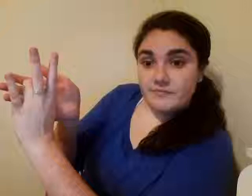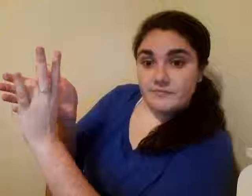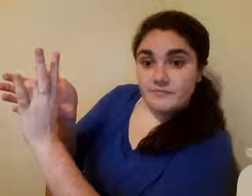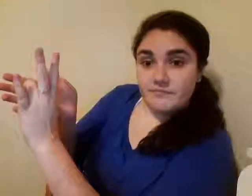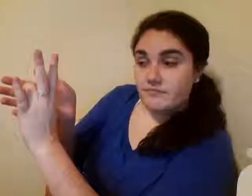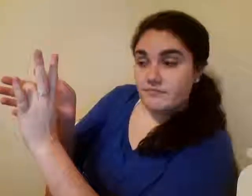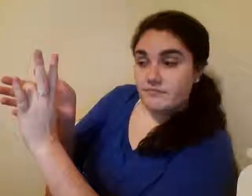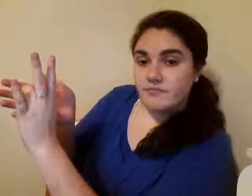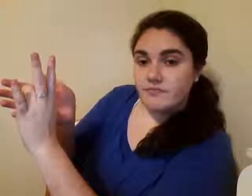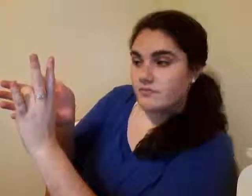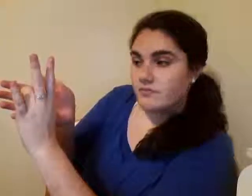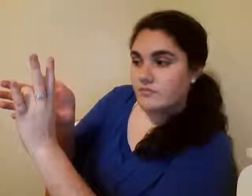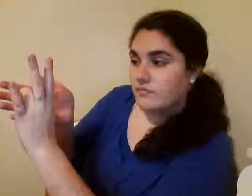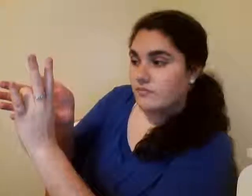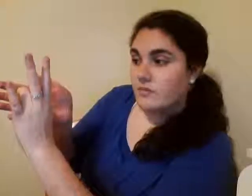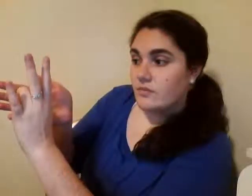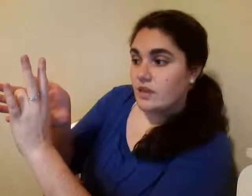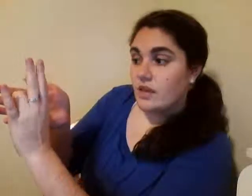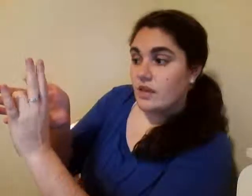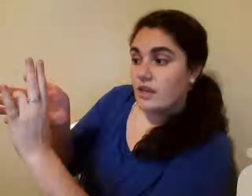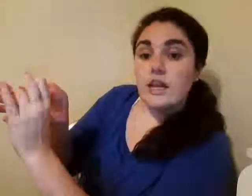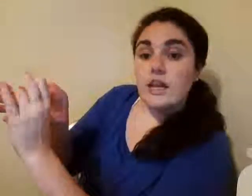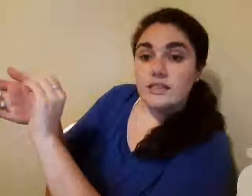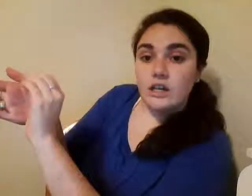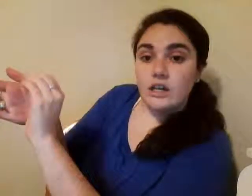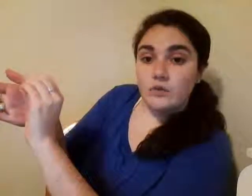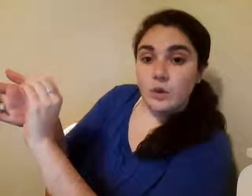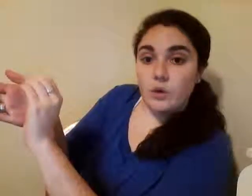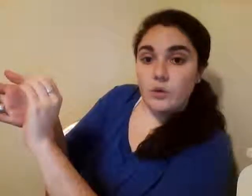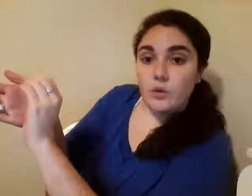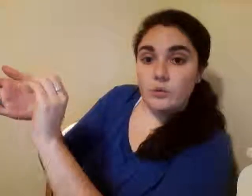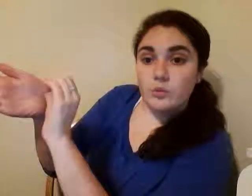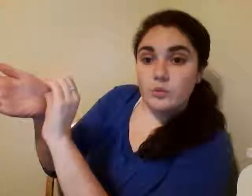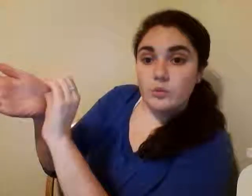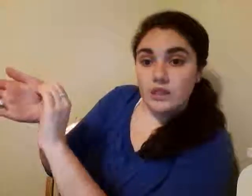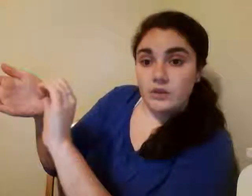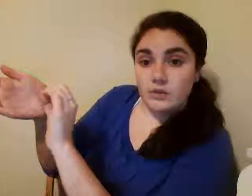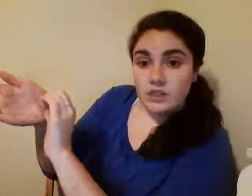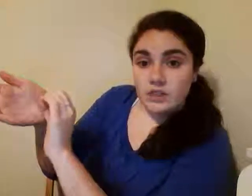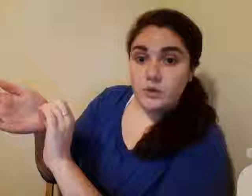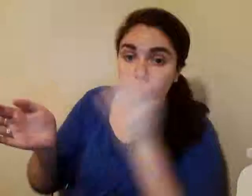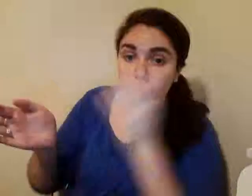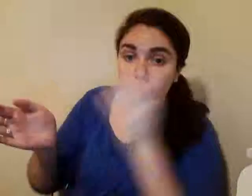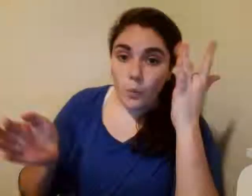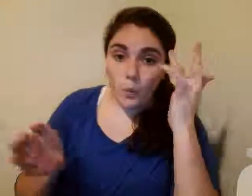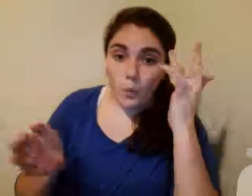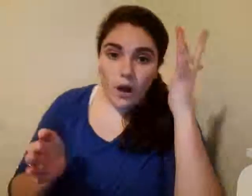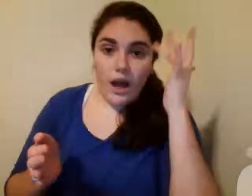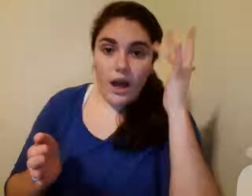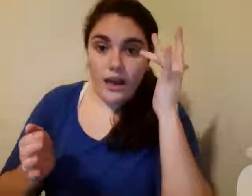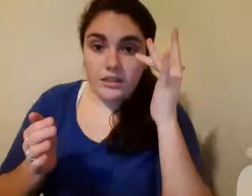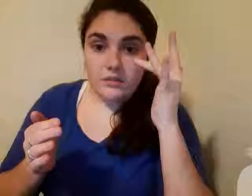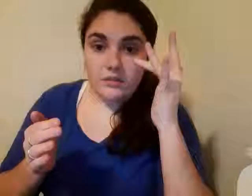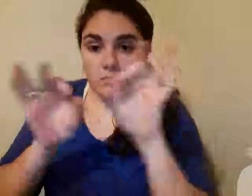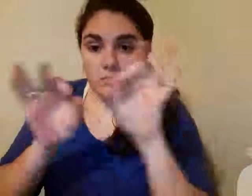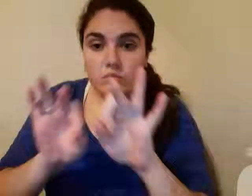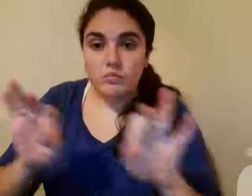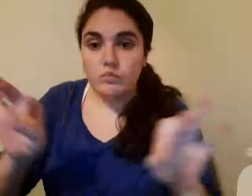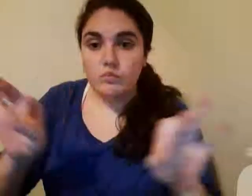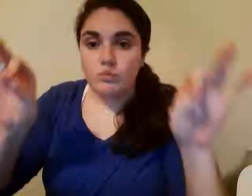Because it's not more than 10 cents, correct? So I have to hold this place with a what? A 0. So let's add it